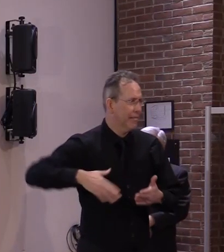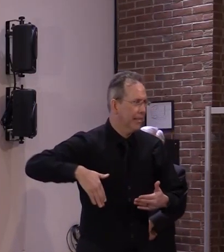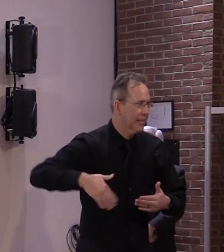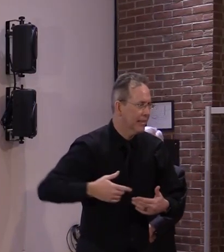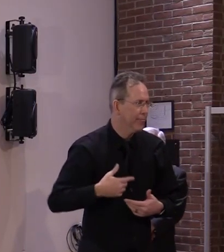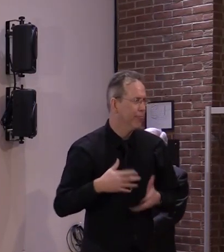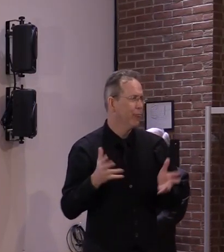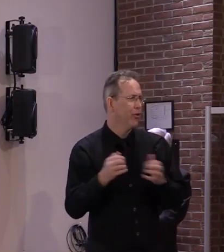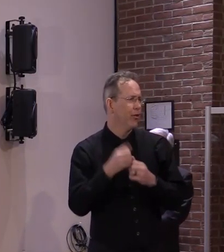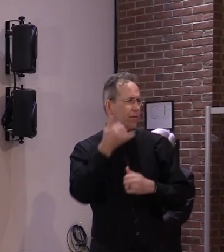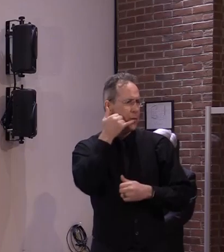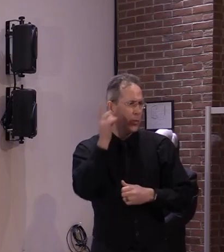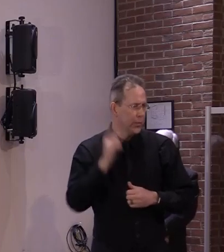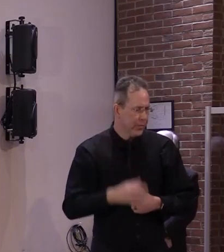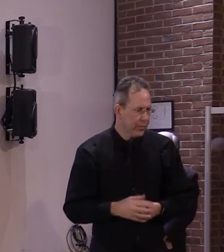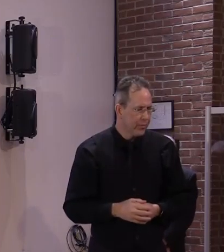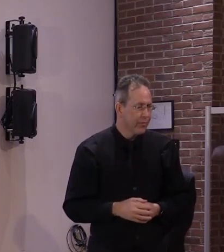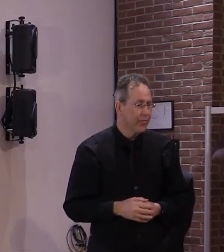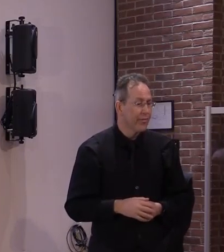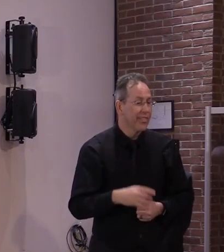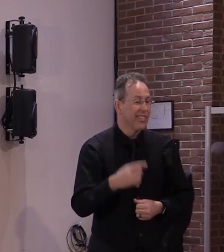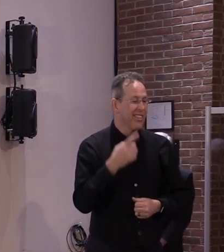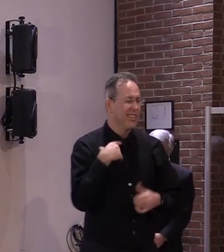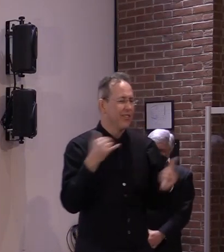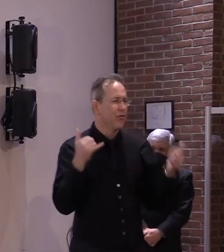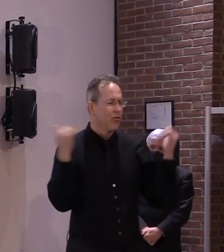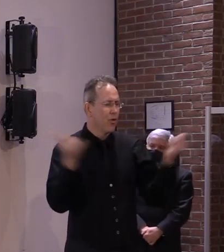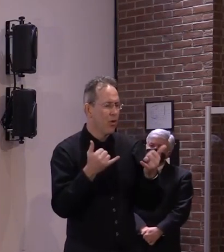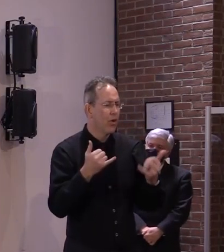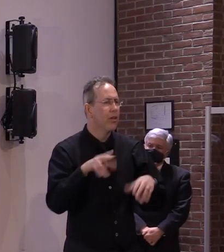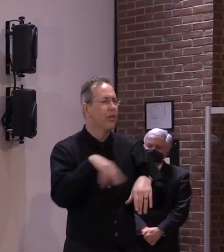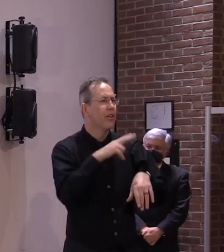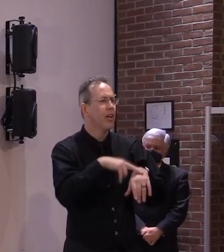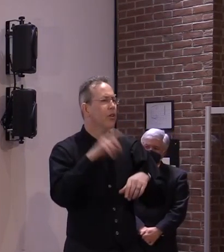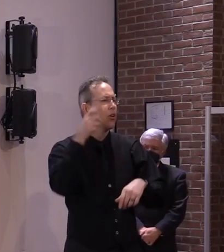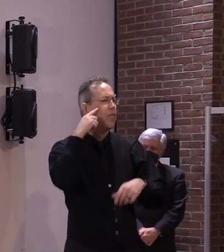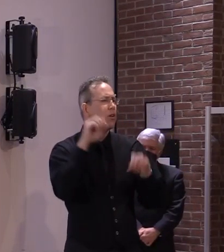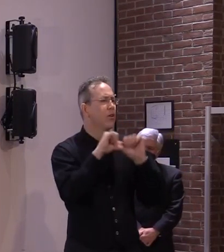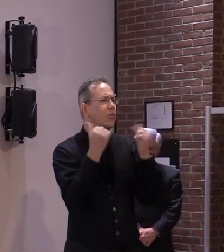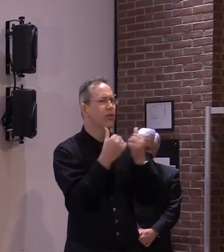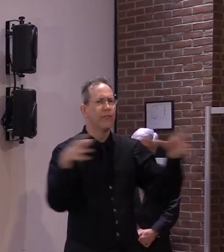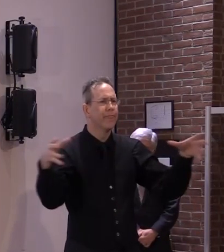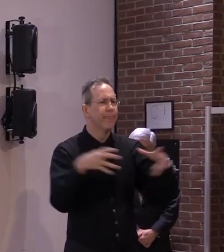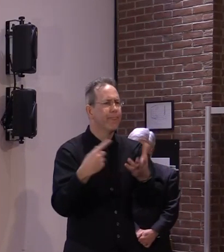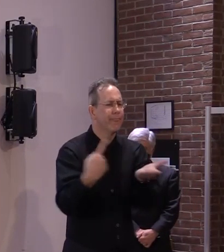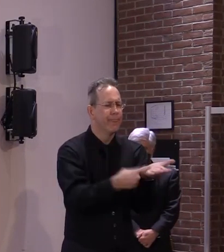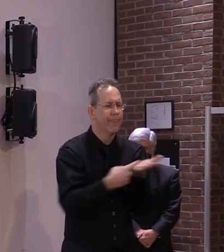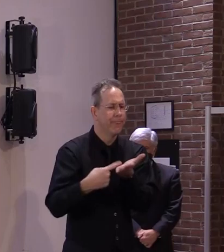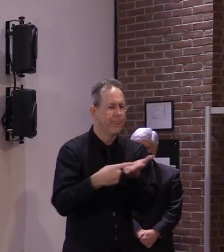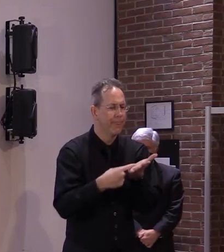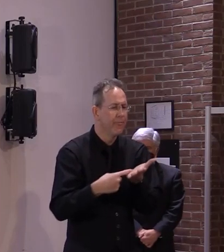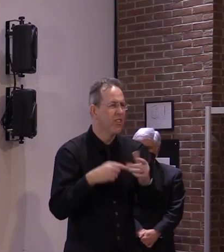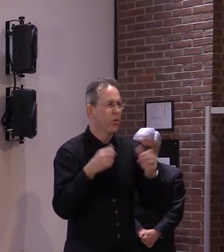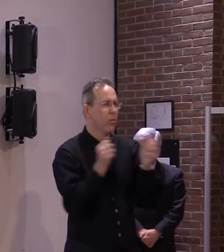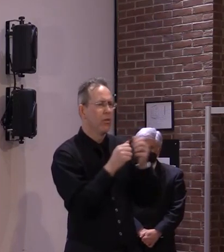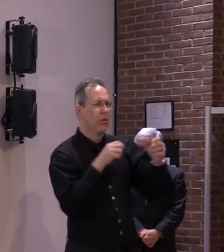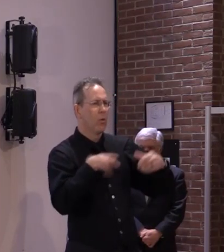call with the National Governors Association and the White House regarding COVID strategy. So,